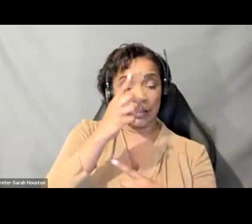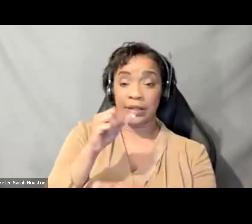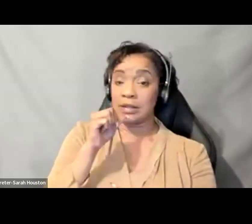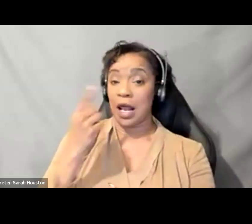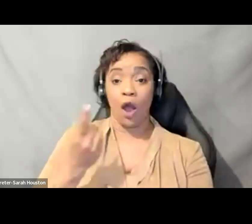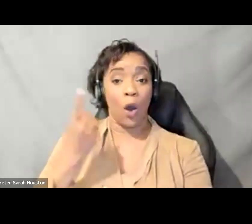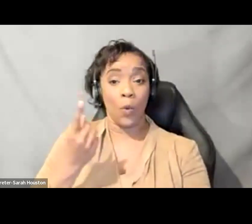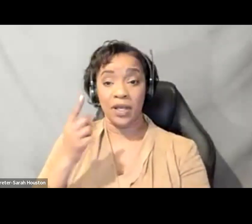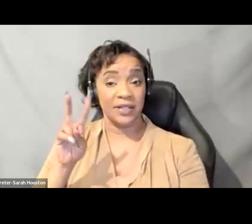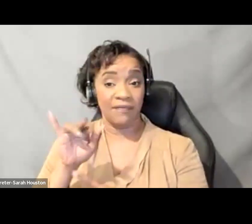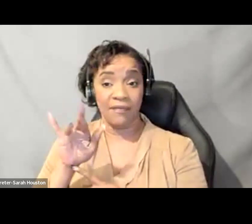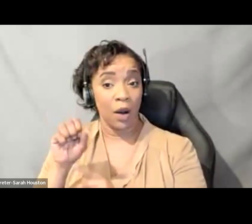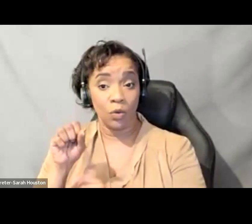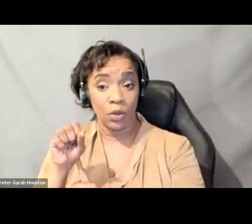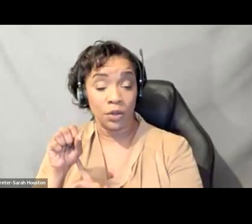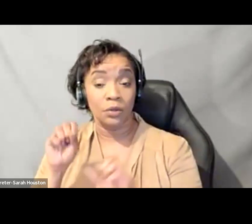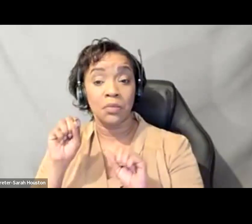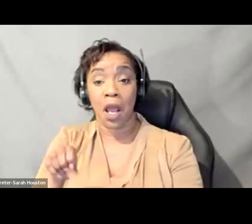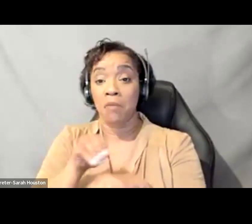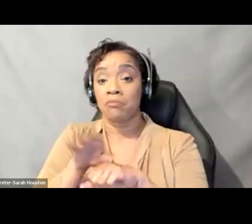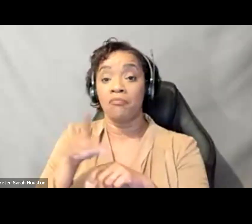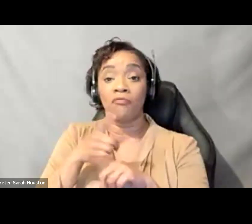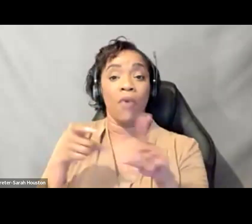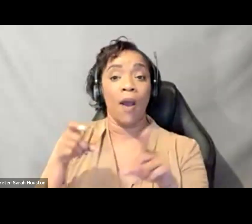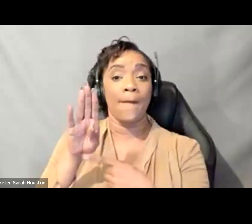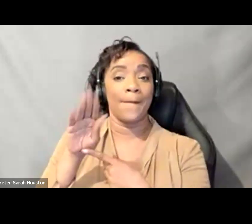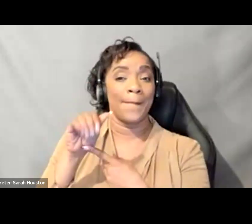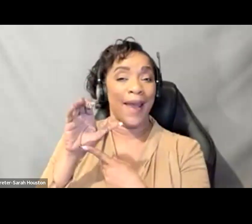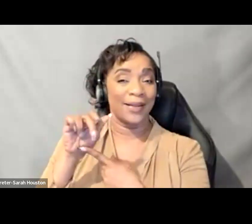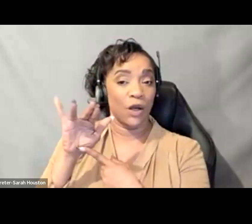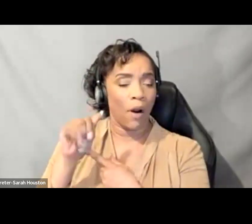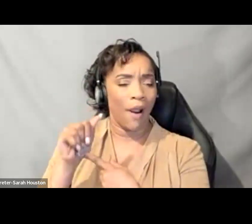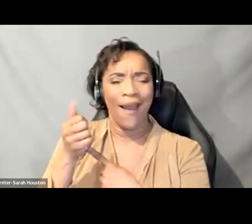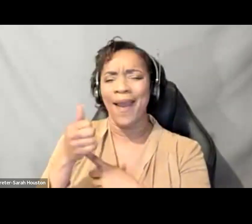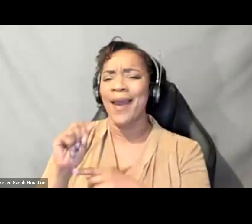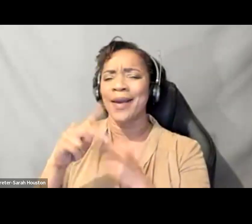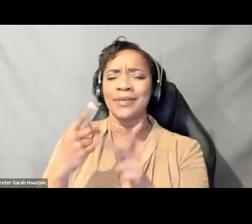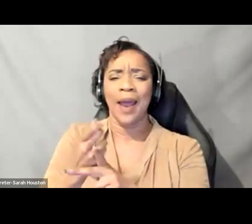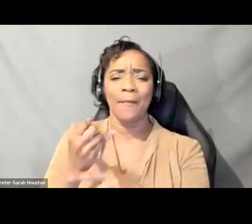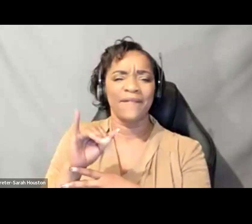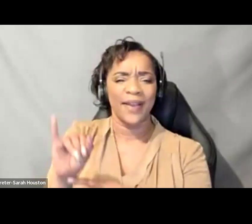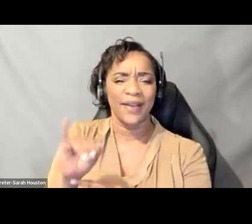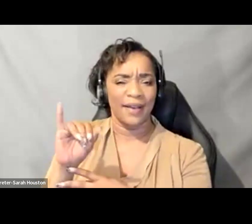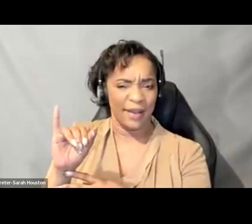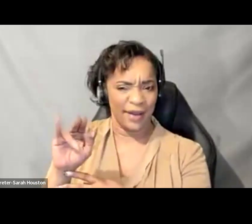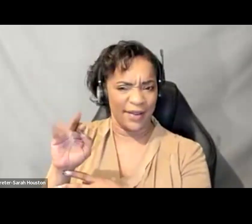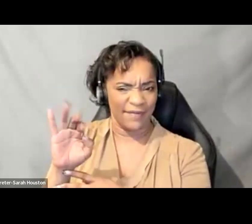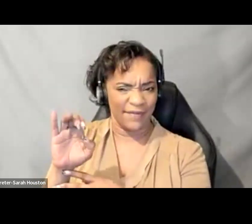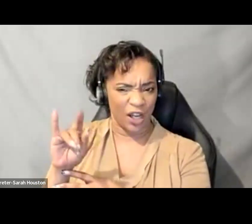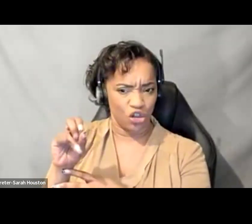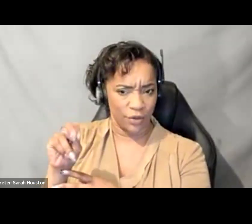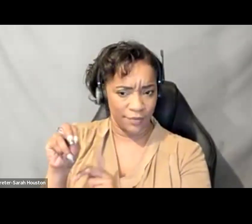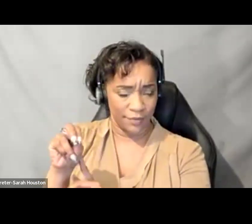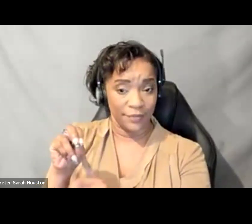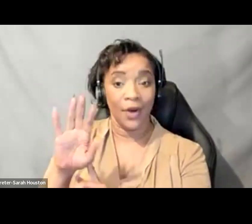may be from a bacteria or any other type of infections. And so I will tell you, in the past, they've not put a